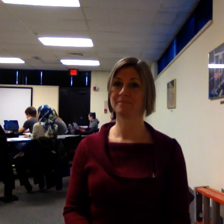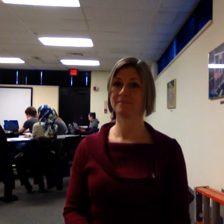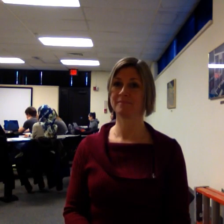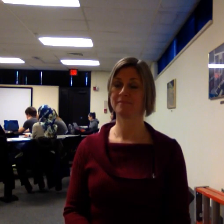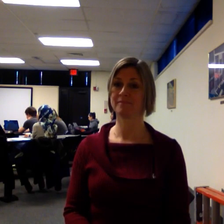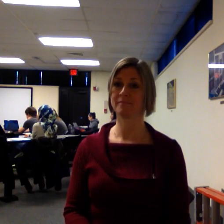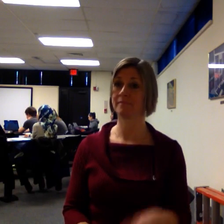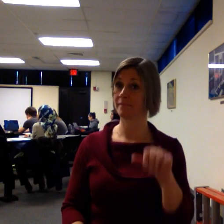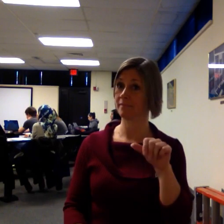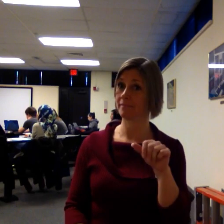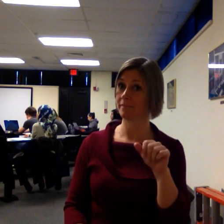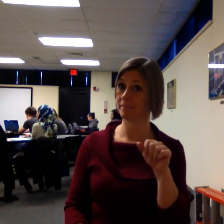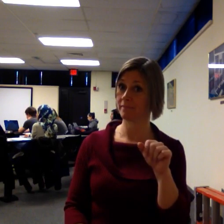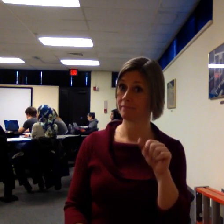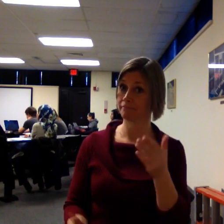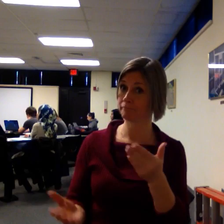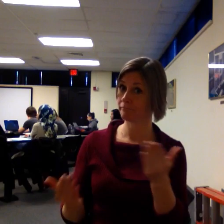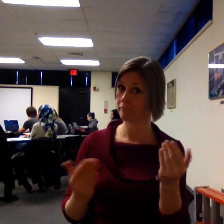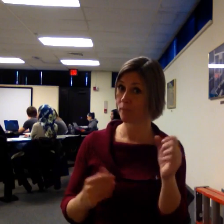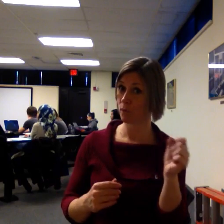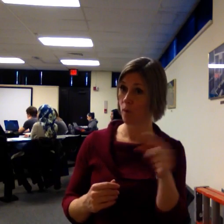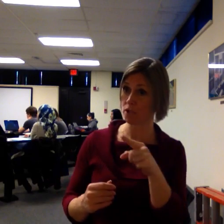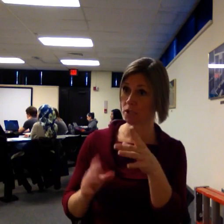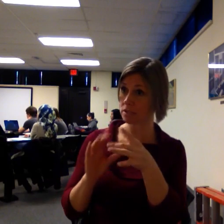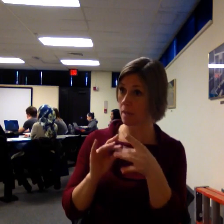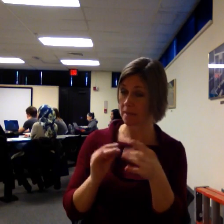Any other questions, comments?